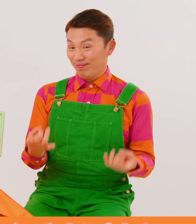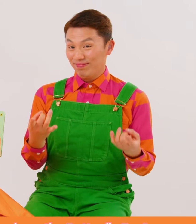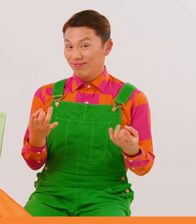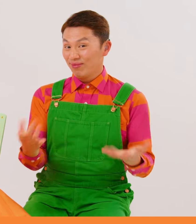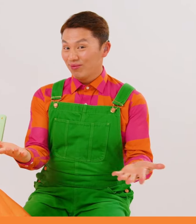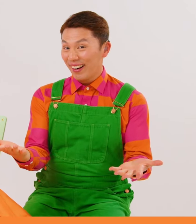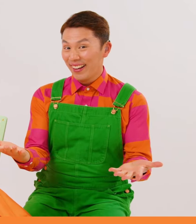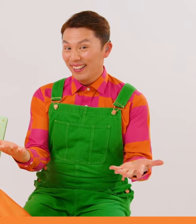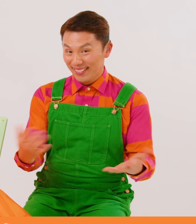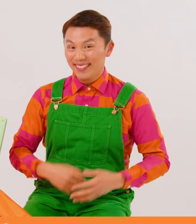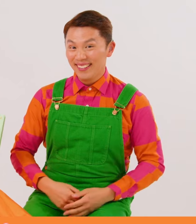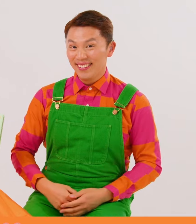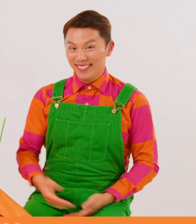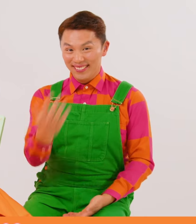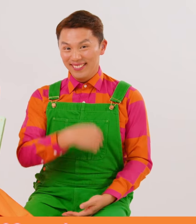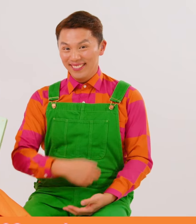Are you ready? Come on